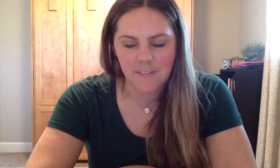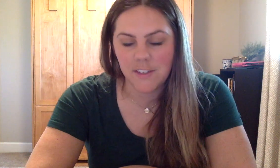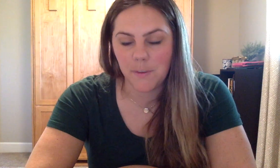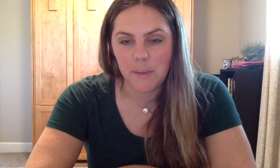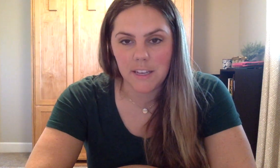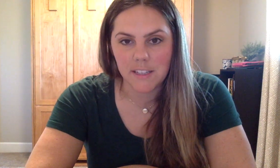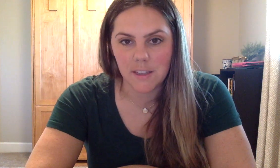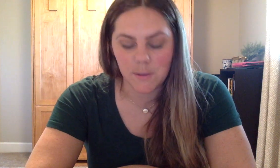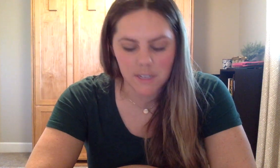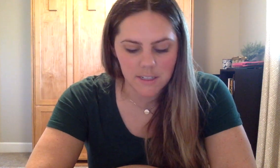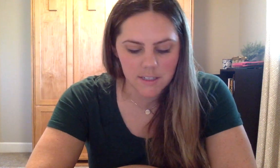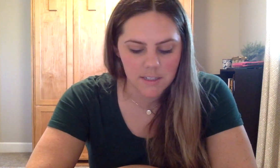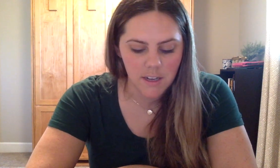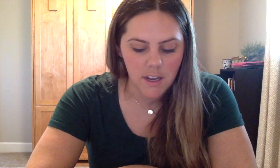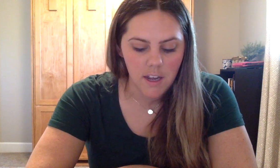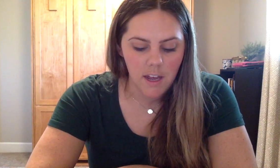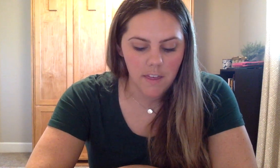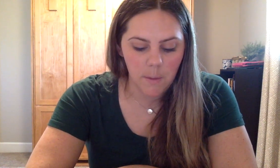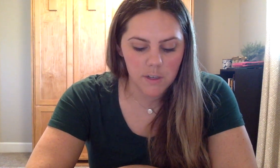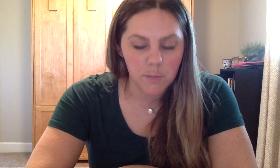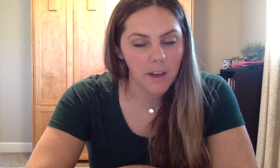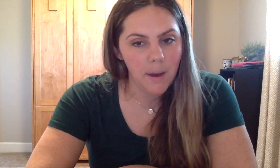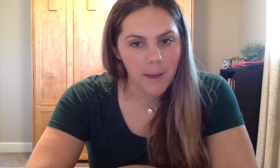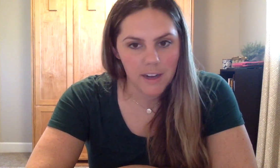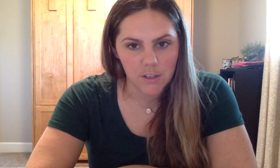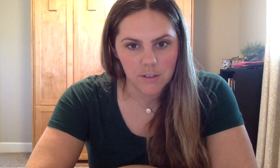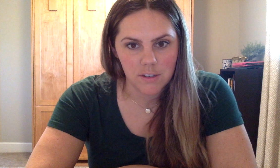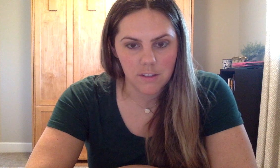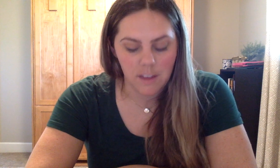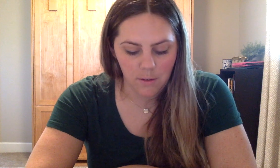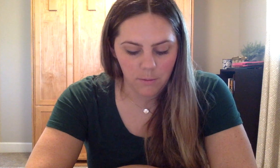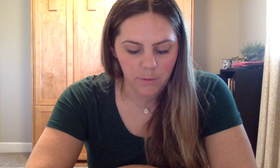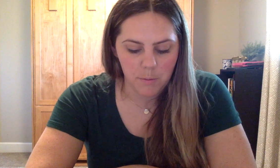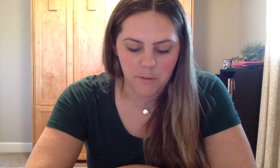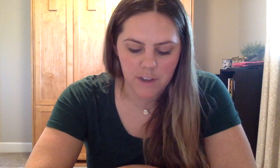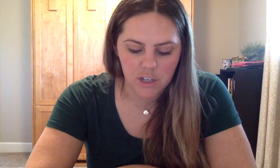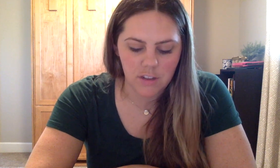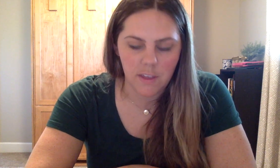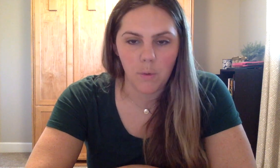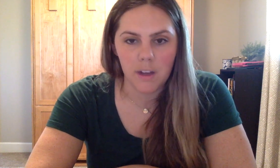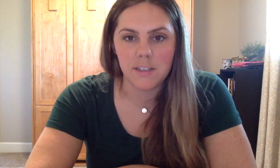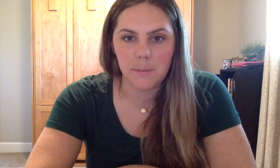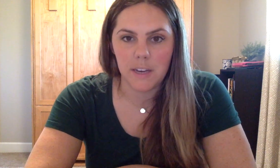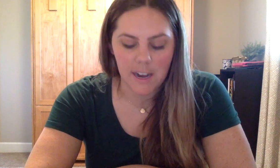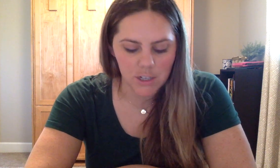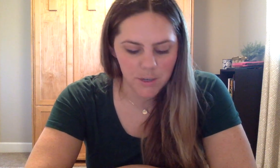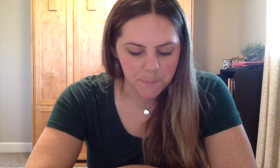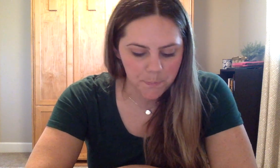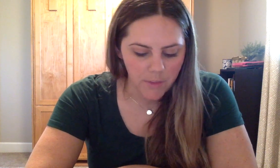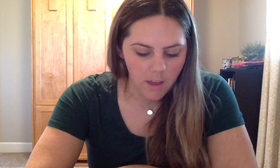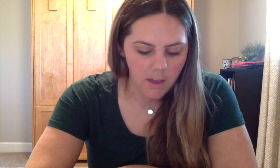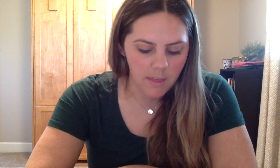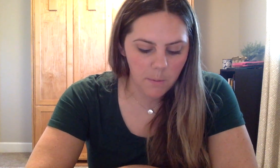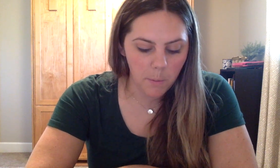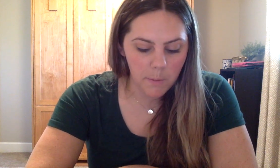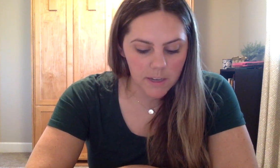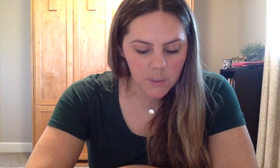different meanings in those sentences. They want to become actors. Their profession that they want is to be an actor. They will be